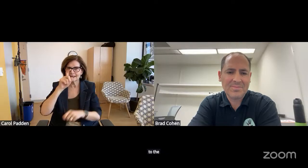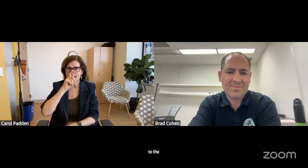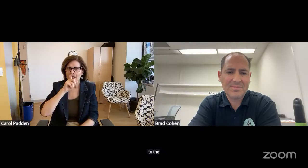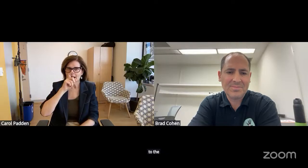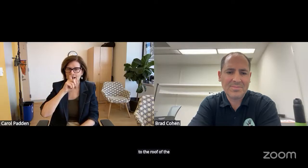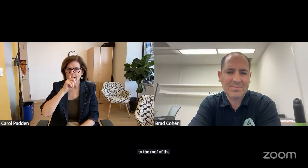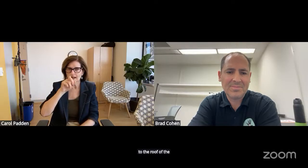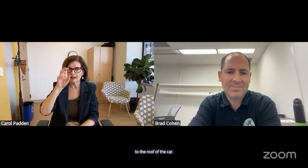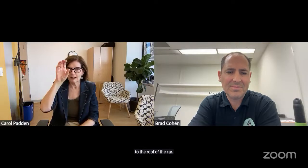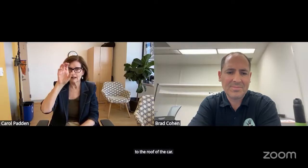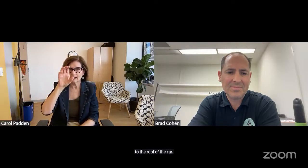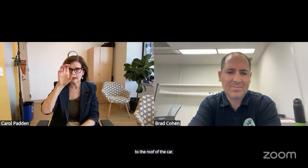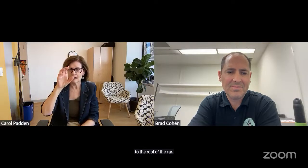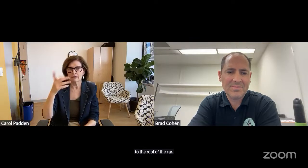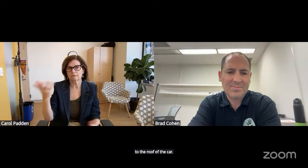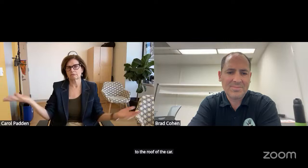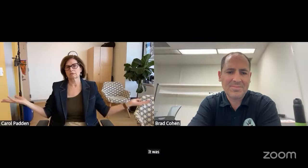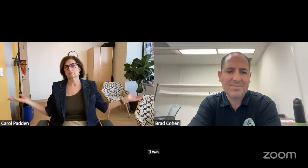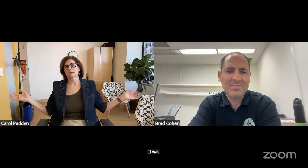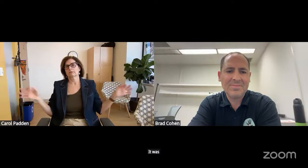car. It was a doll that's there.